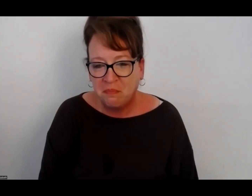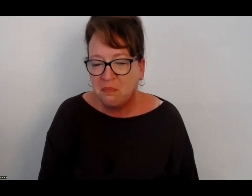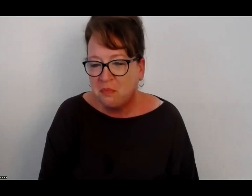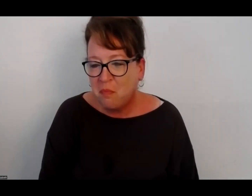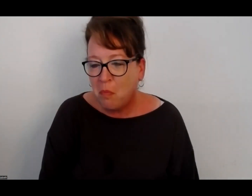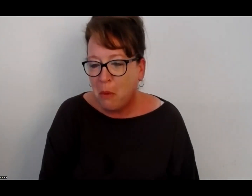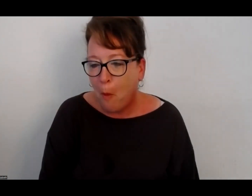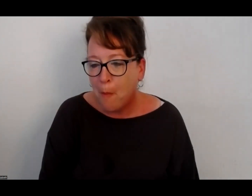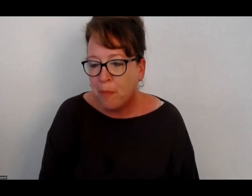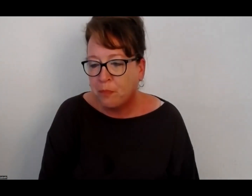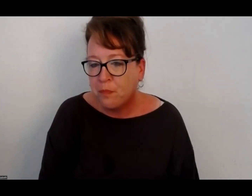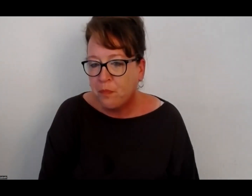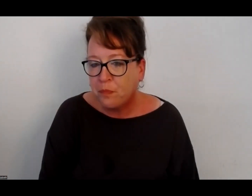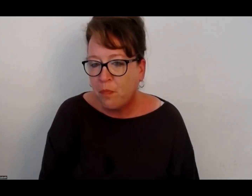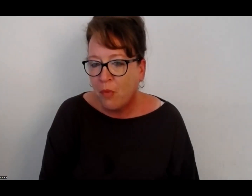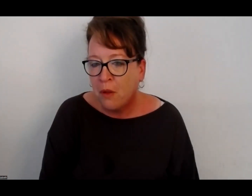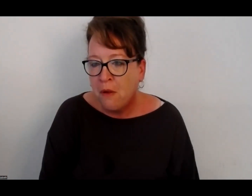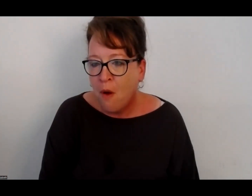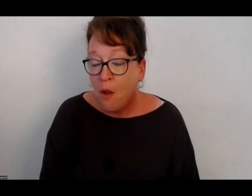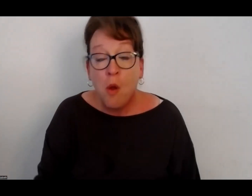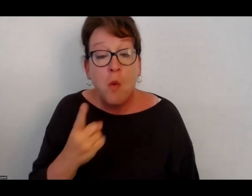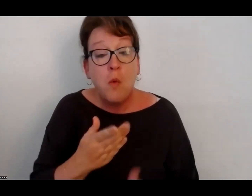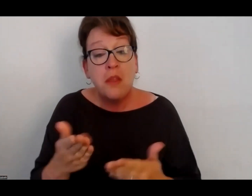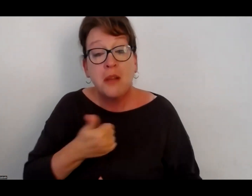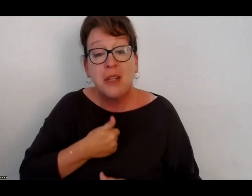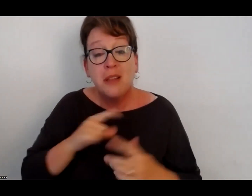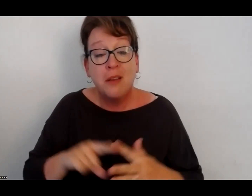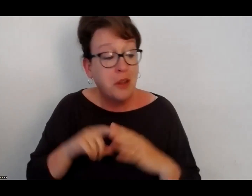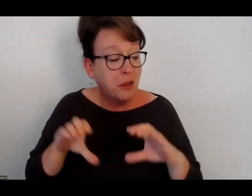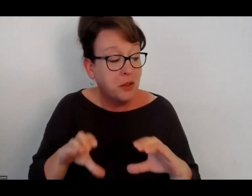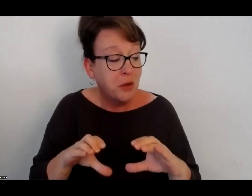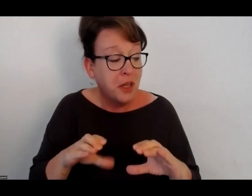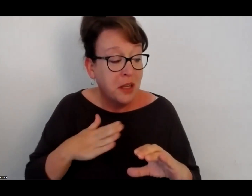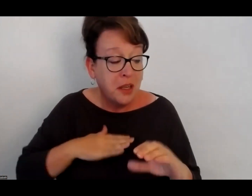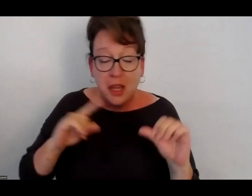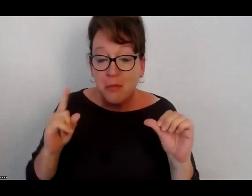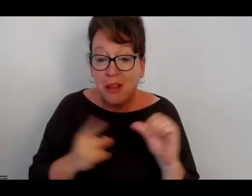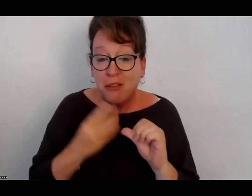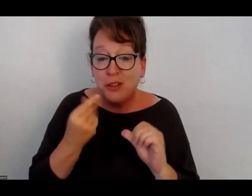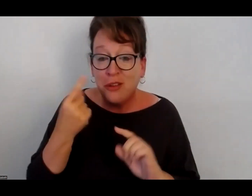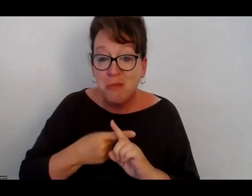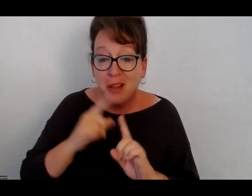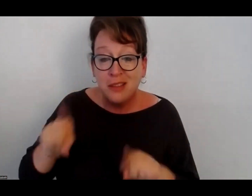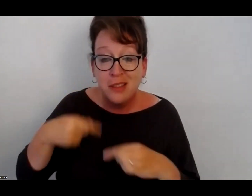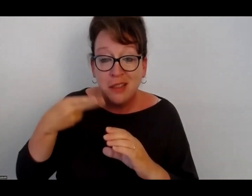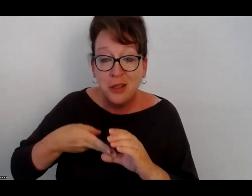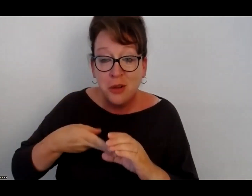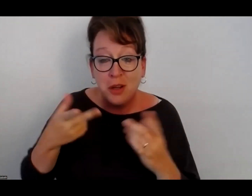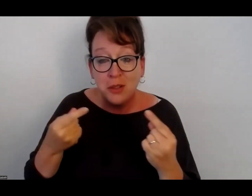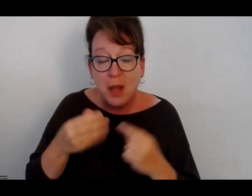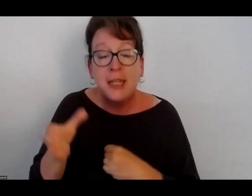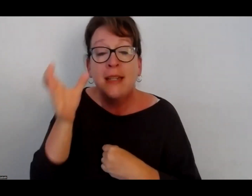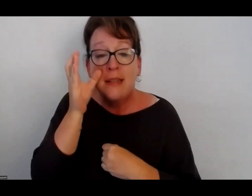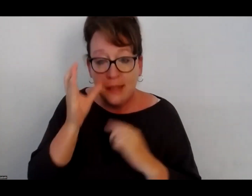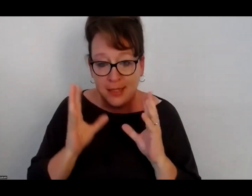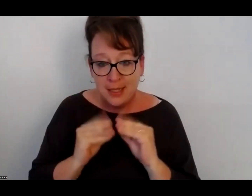One of the things that I started doing in my first few months since I joined was listening sessions, and I've